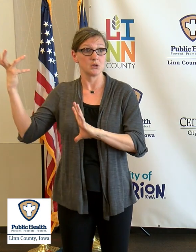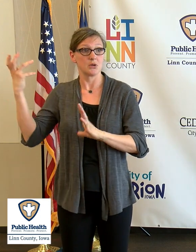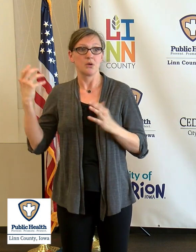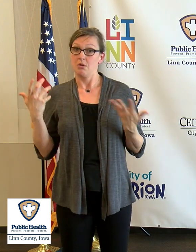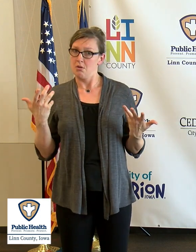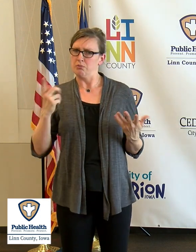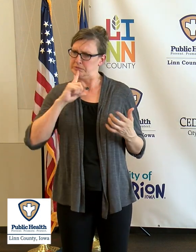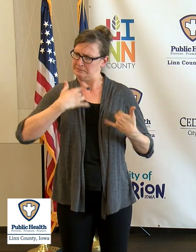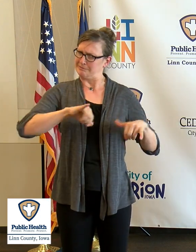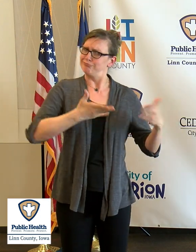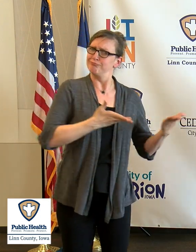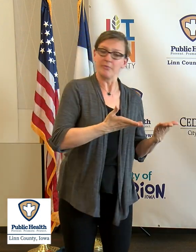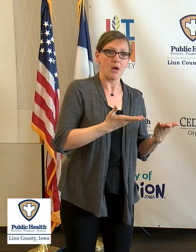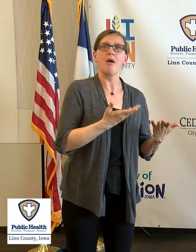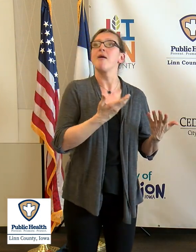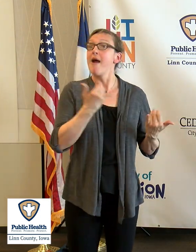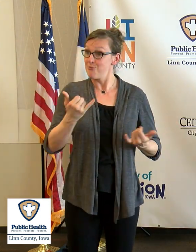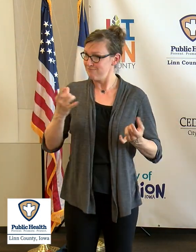COVID-19. Thank you.